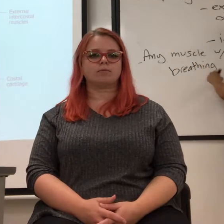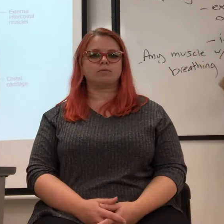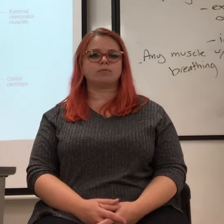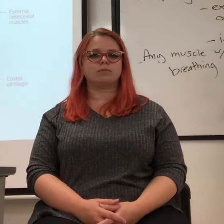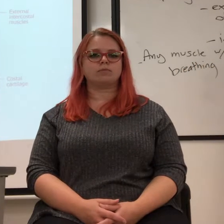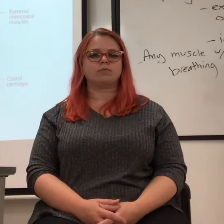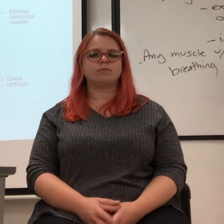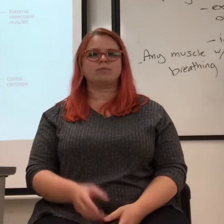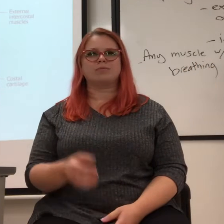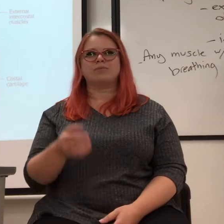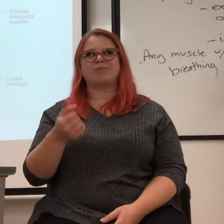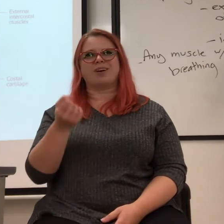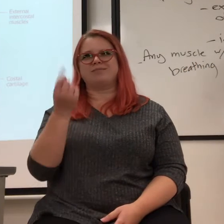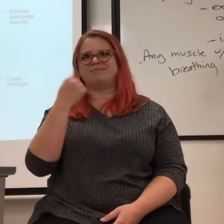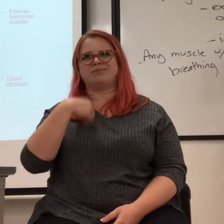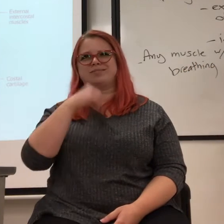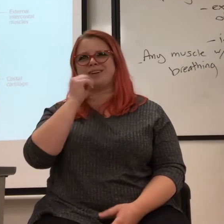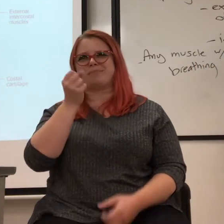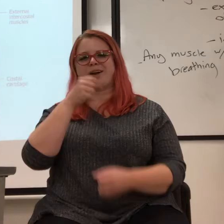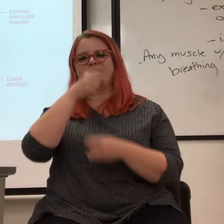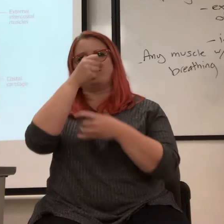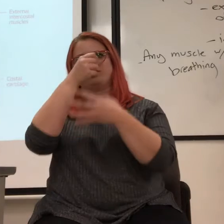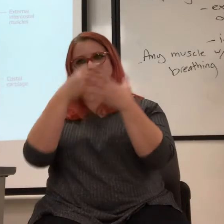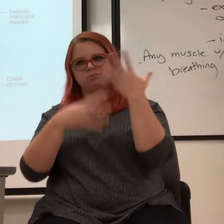Now I'm not going to list them all on the board, but